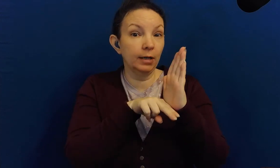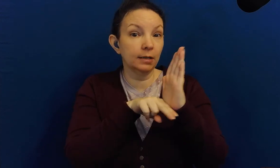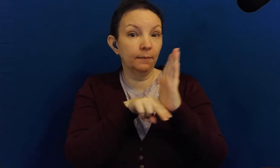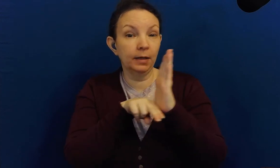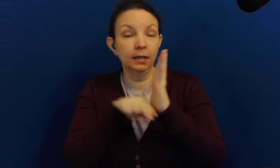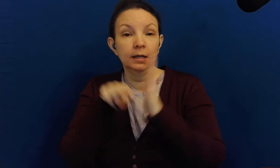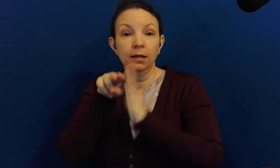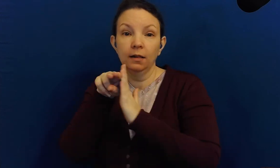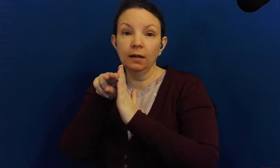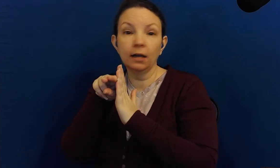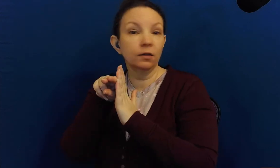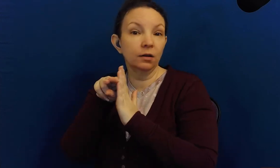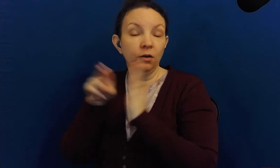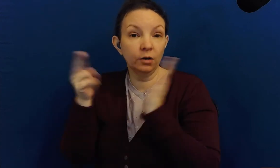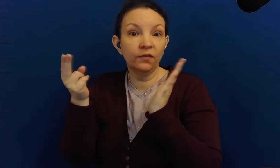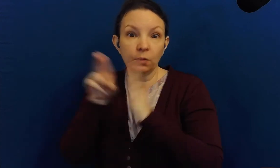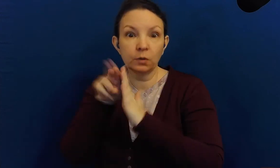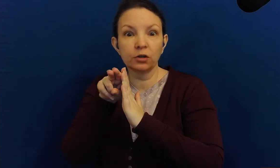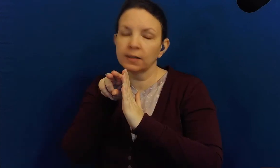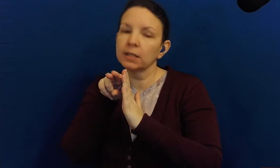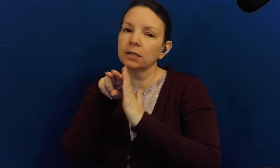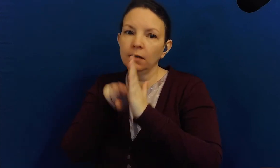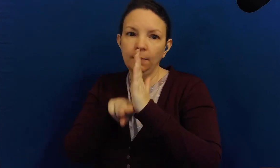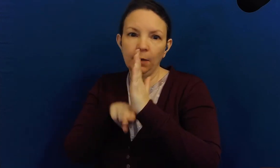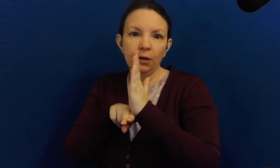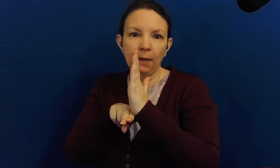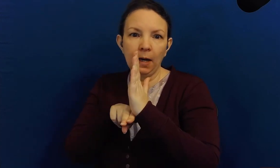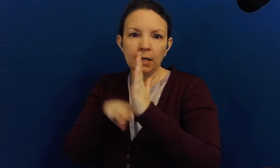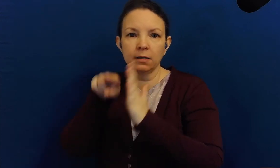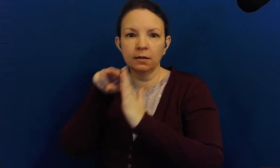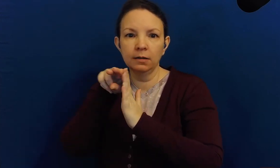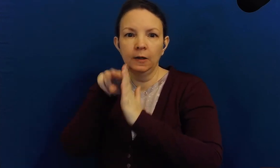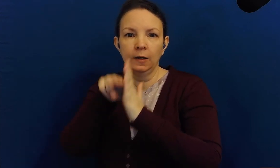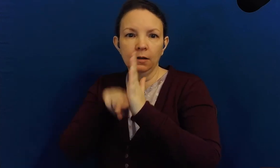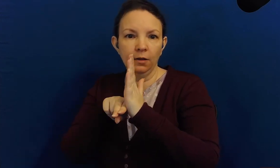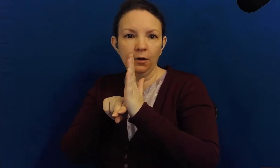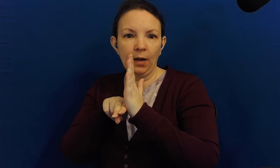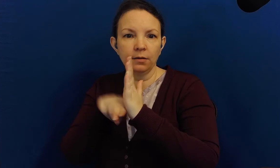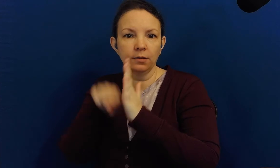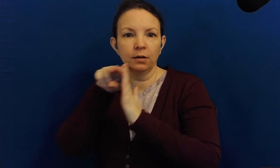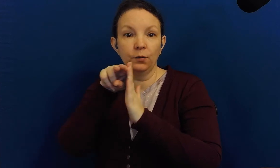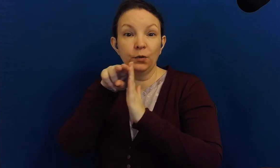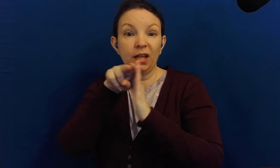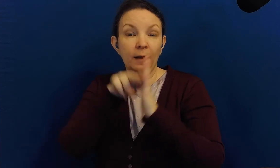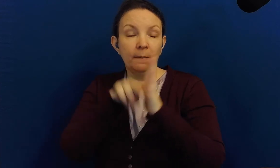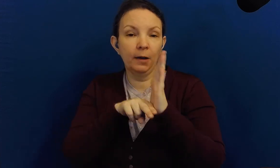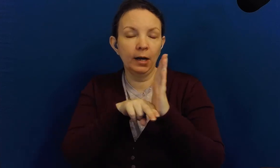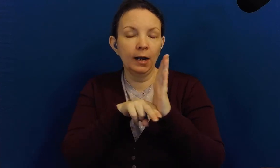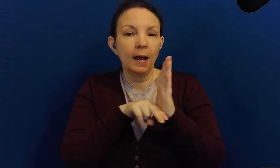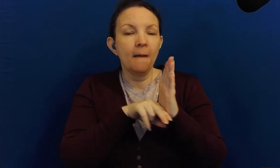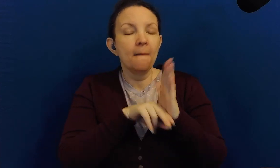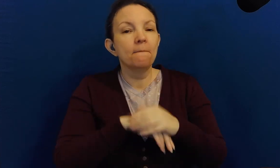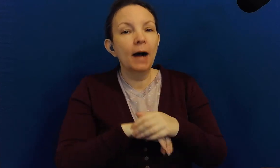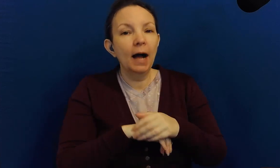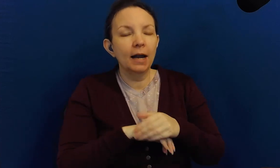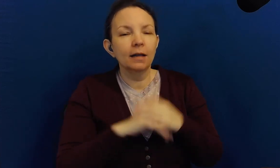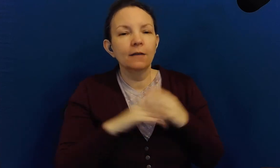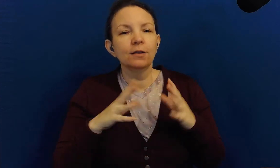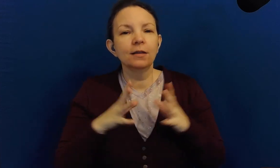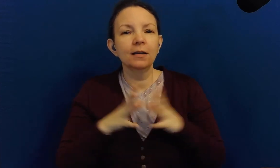something. Like you go to funeral services and they bury the bodies in the ground. So we sign that buried. But if you think about